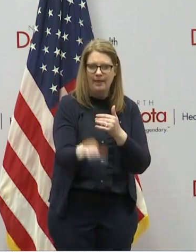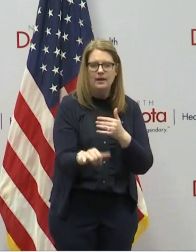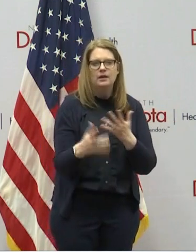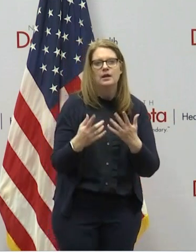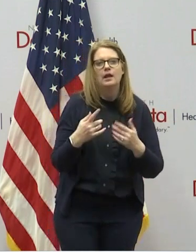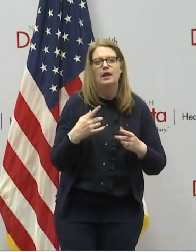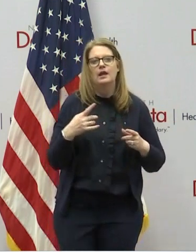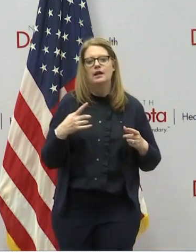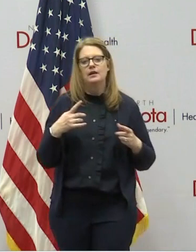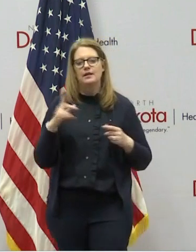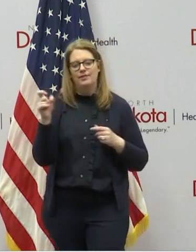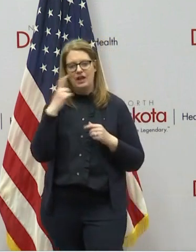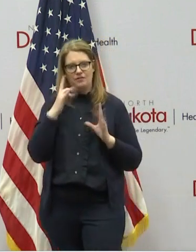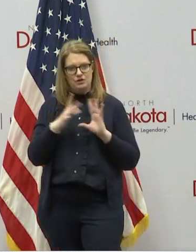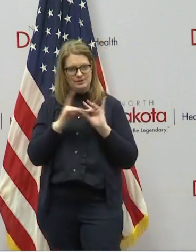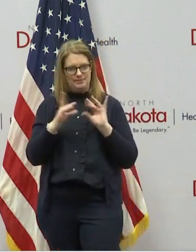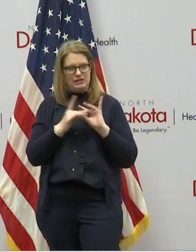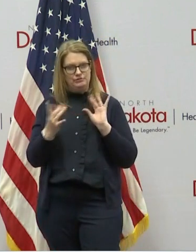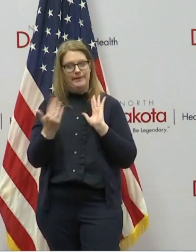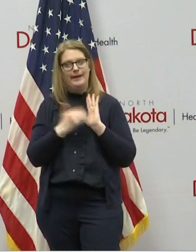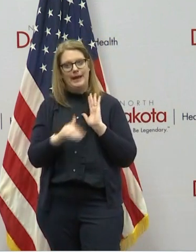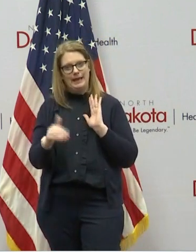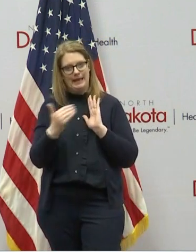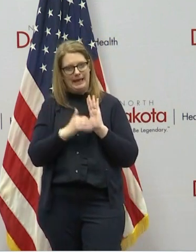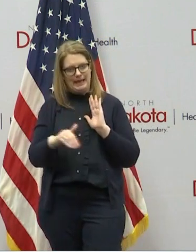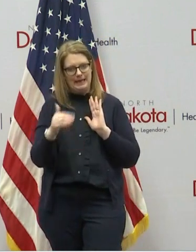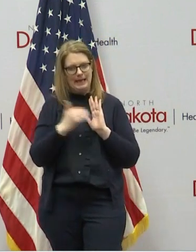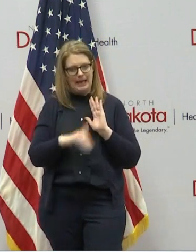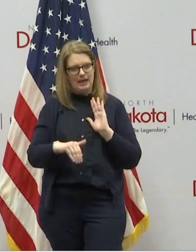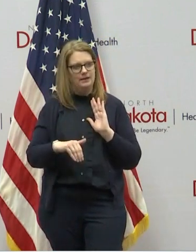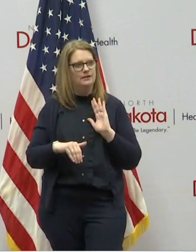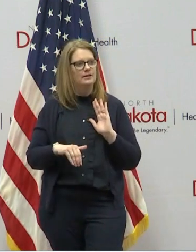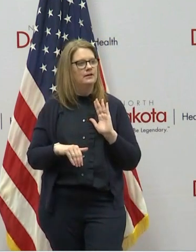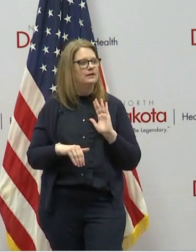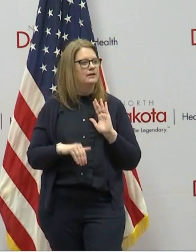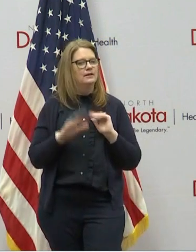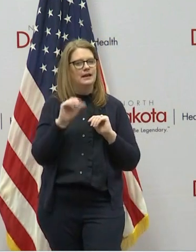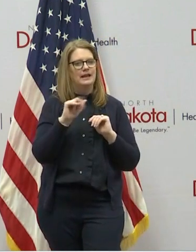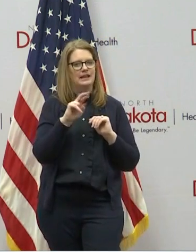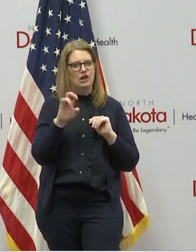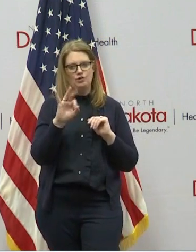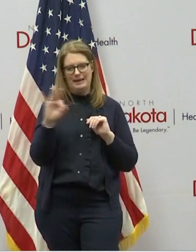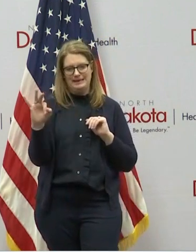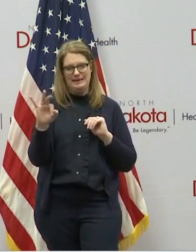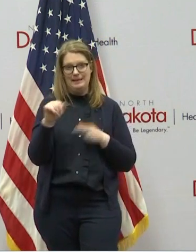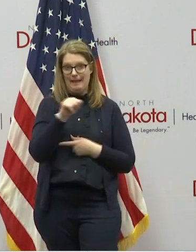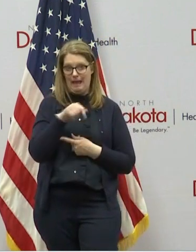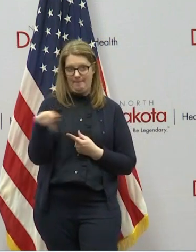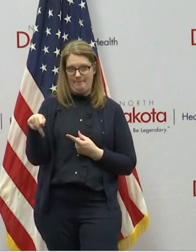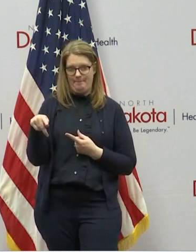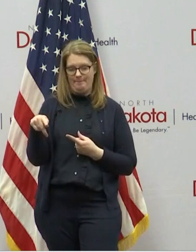the governor has mentioned many times from this podium, and that is Care19, the app.